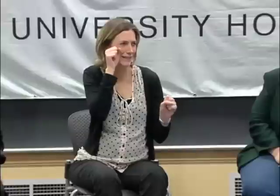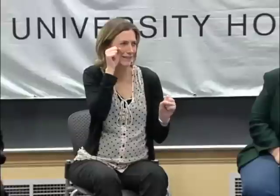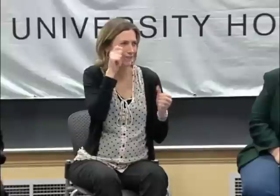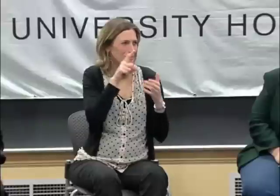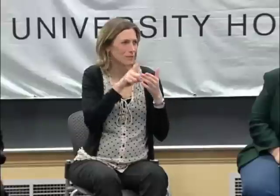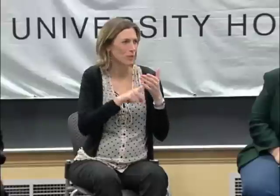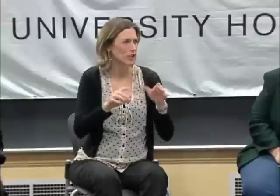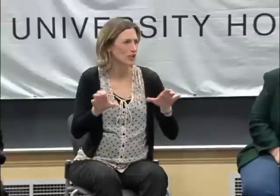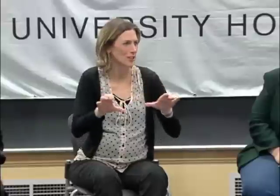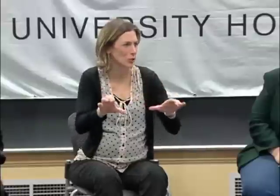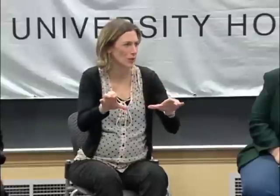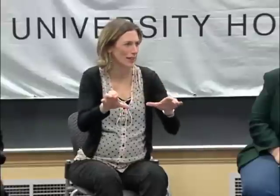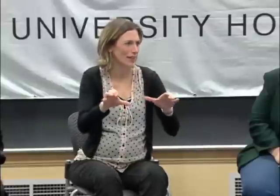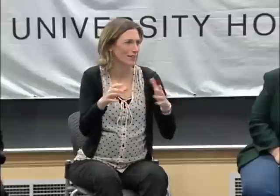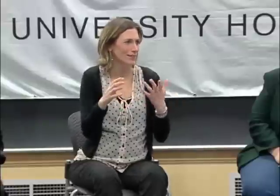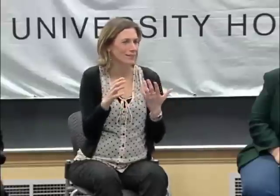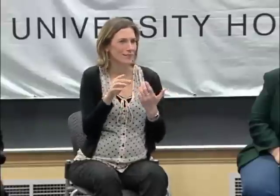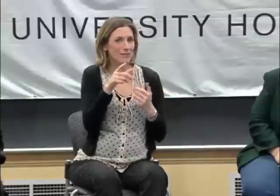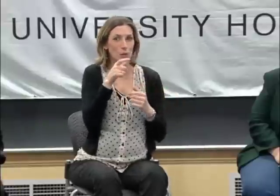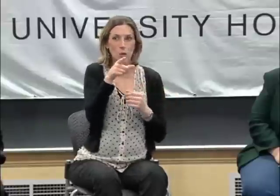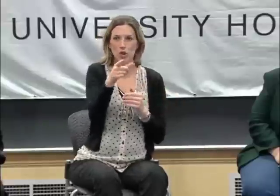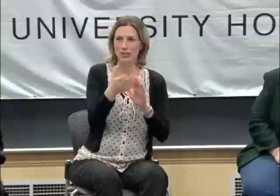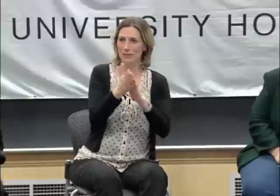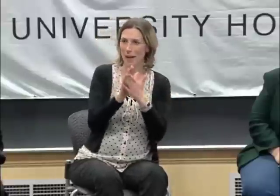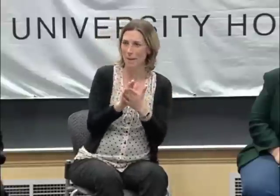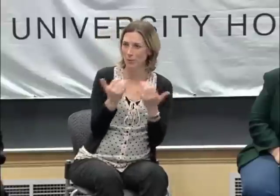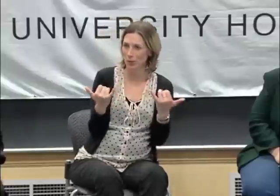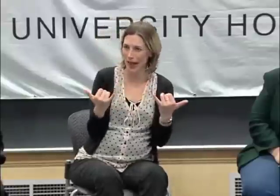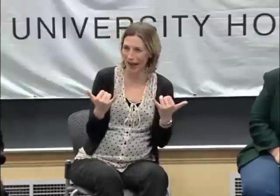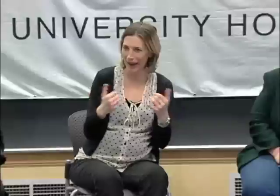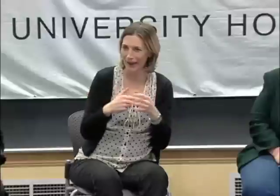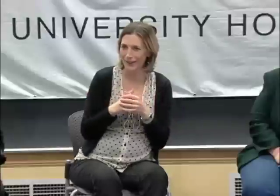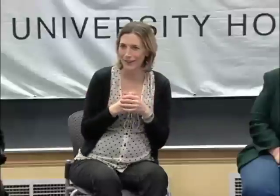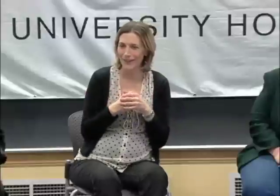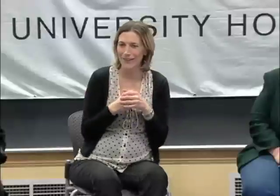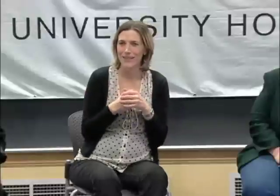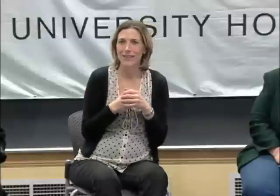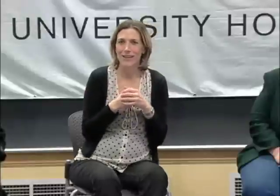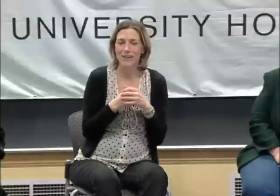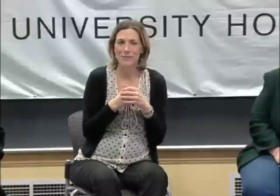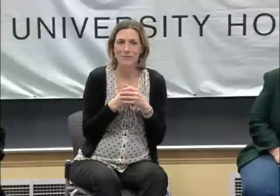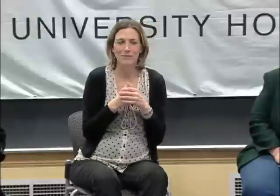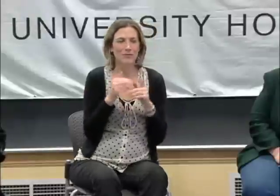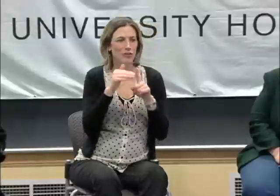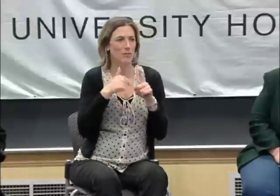she's amazing what she has done, what she has accomplished, and who she has become today.